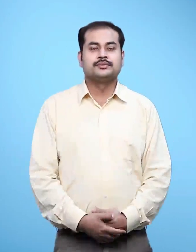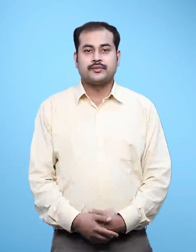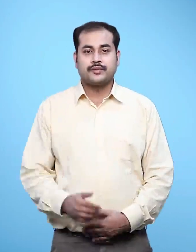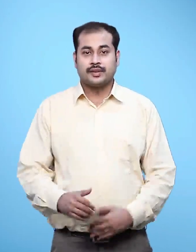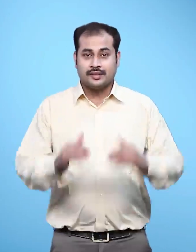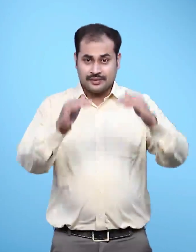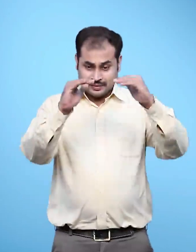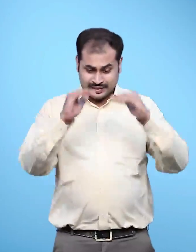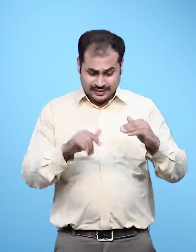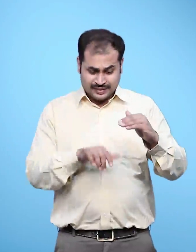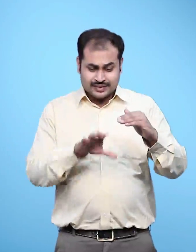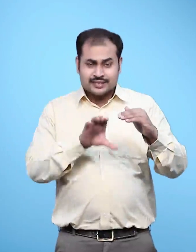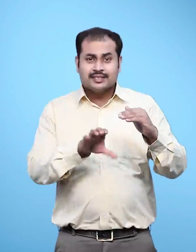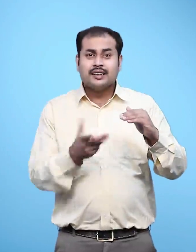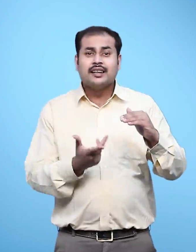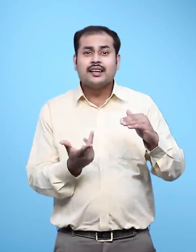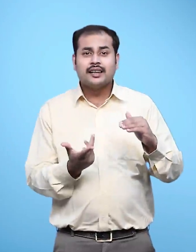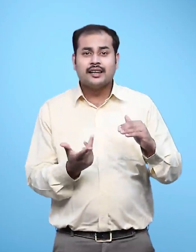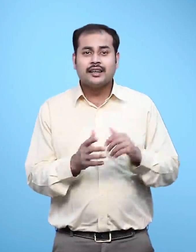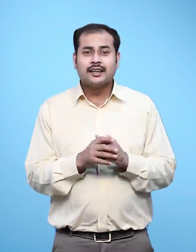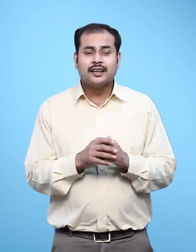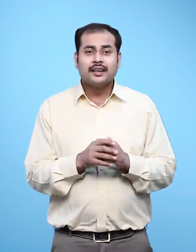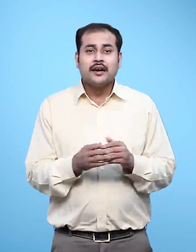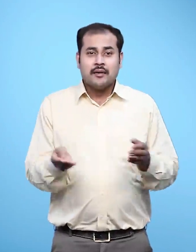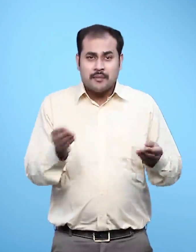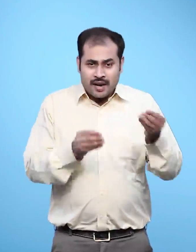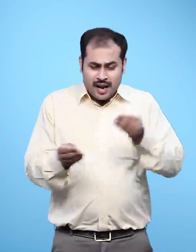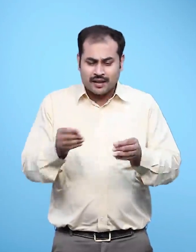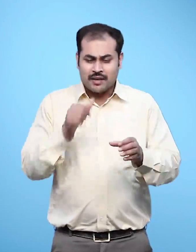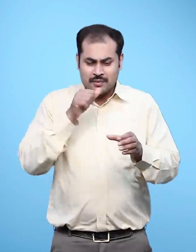Second part has questions related with fun-filling vessels.